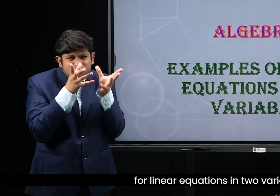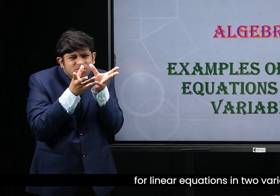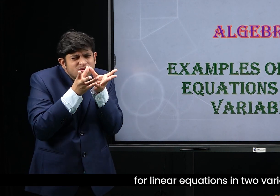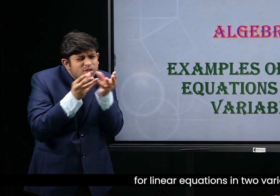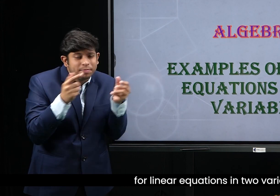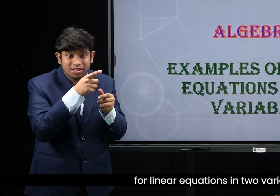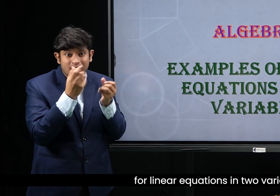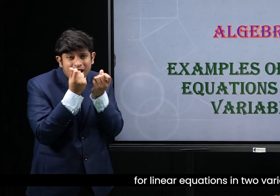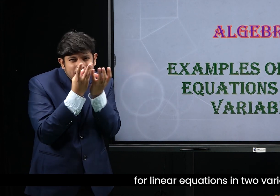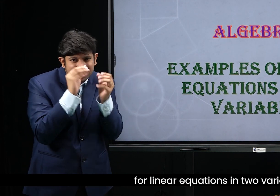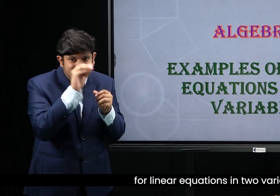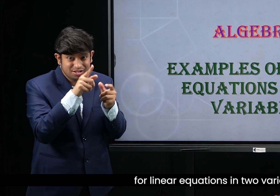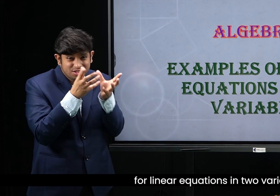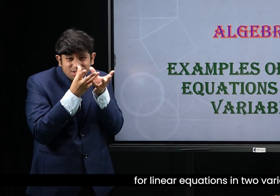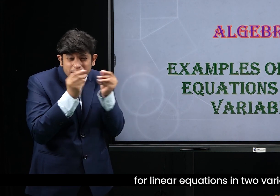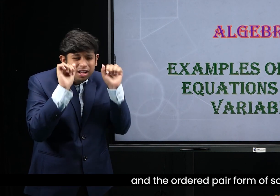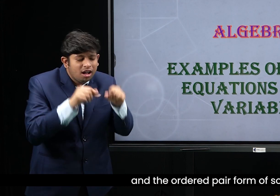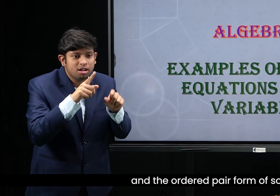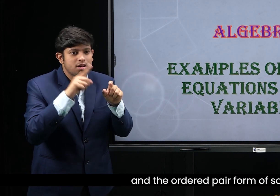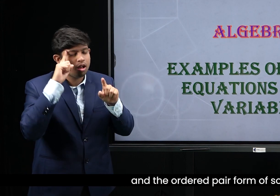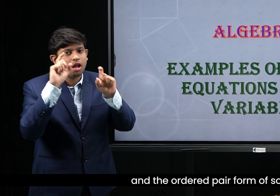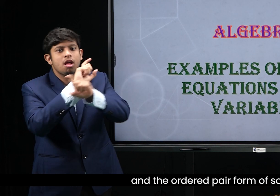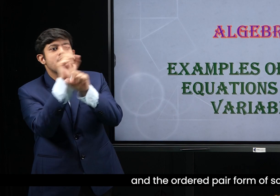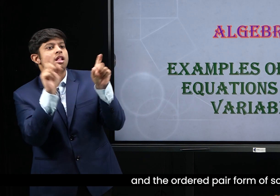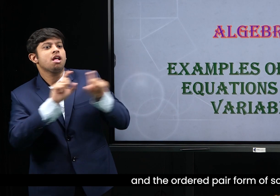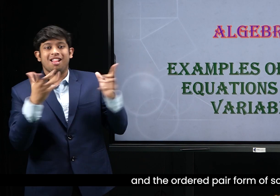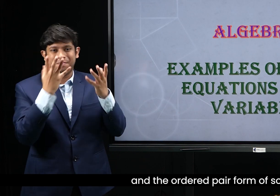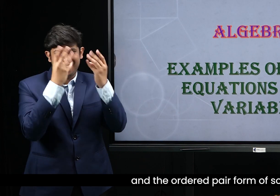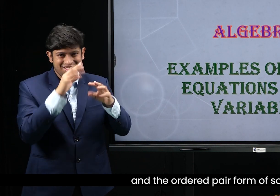linear equations in two variables and the ordered pair of solutions.